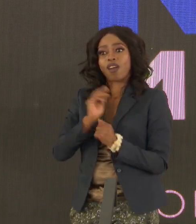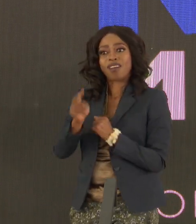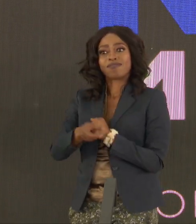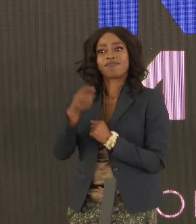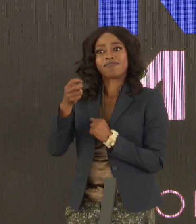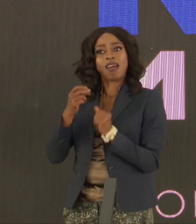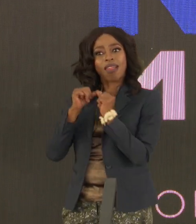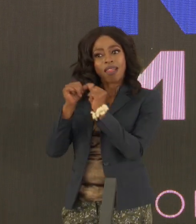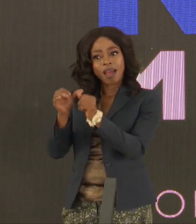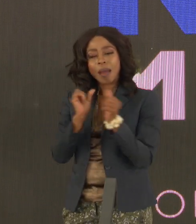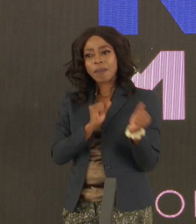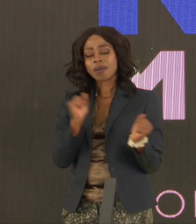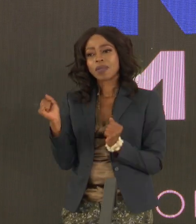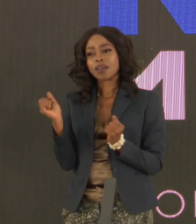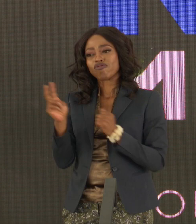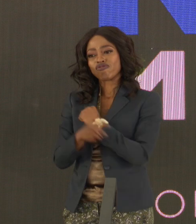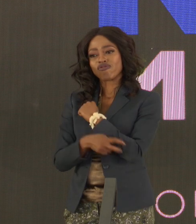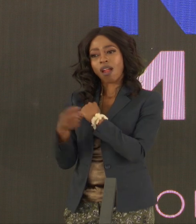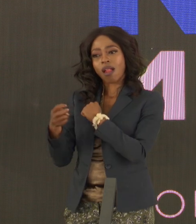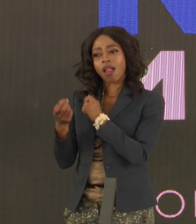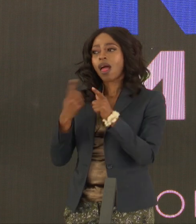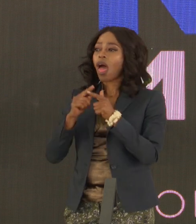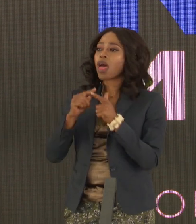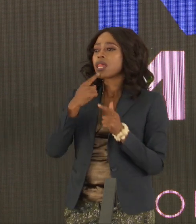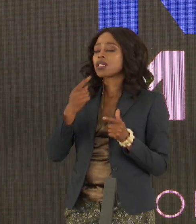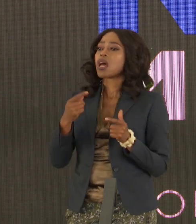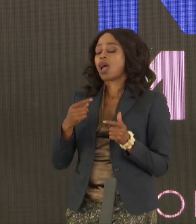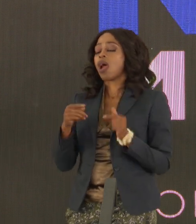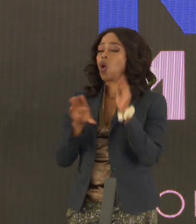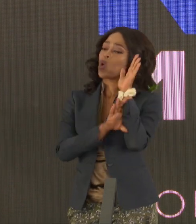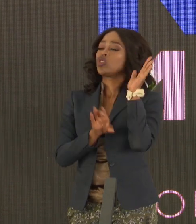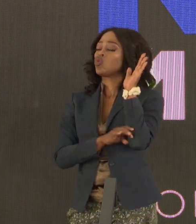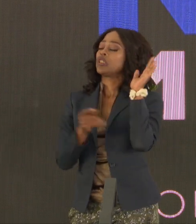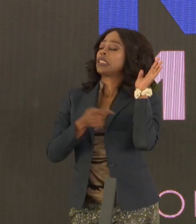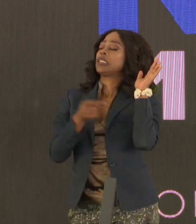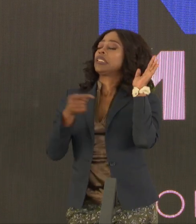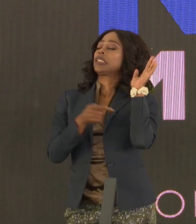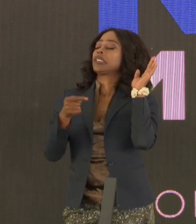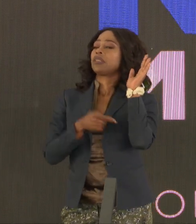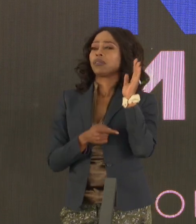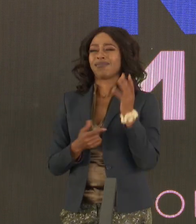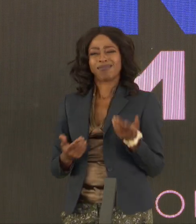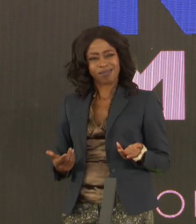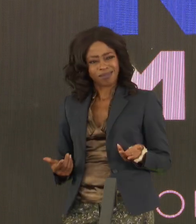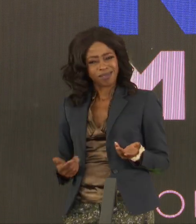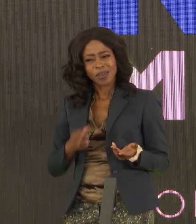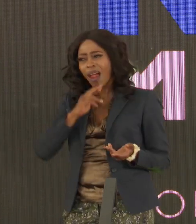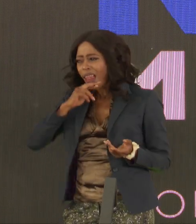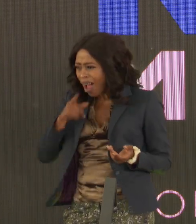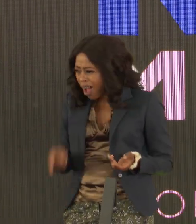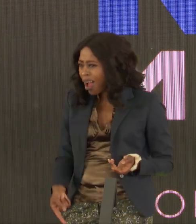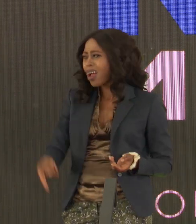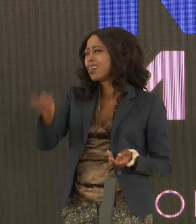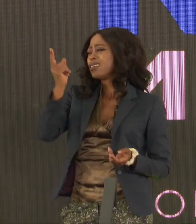continue to steal it. And then they turn around and say, it's the constitution. They are lying. Every South